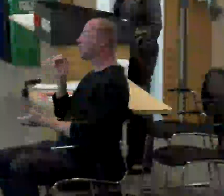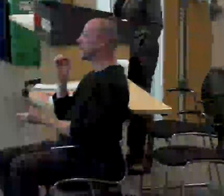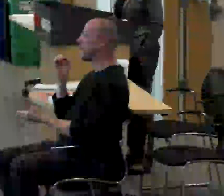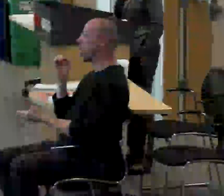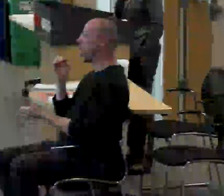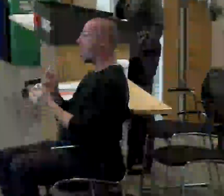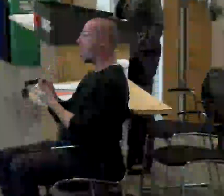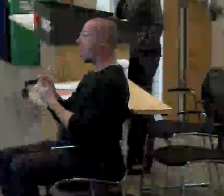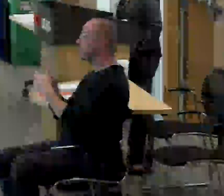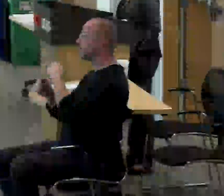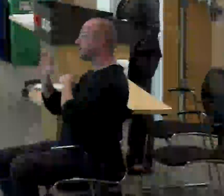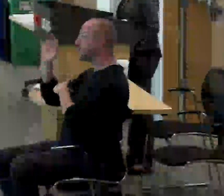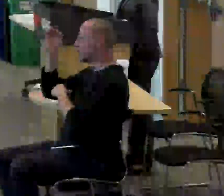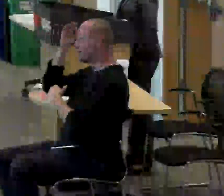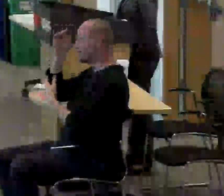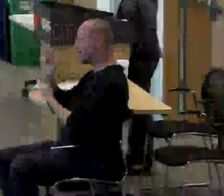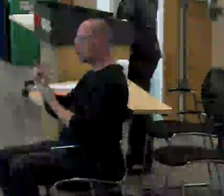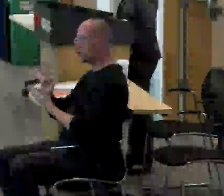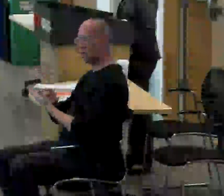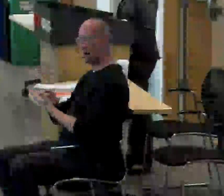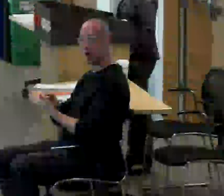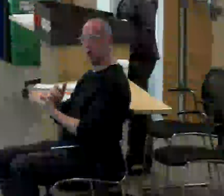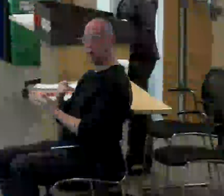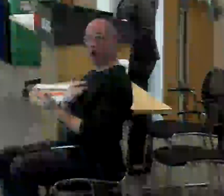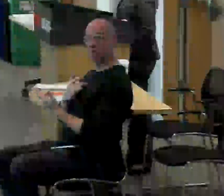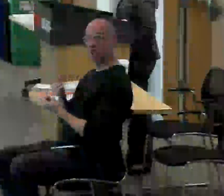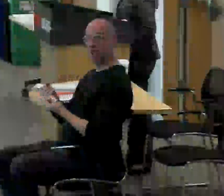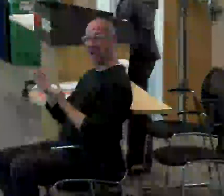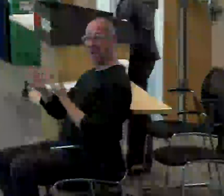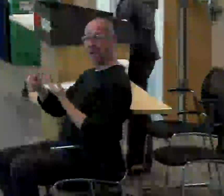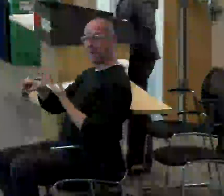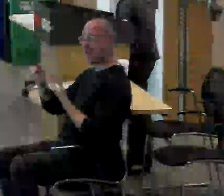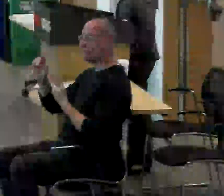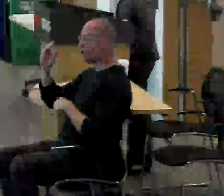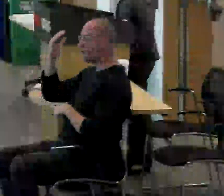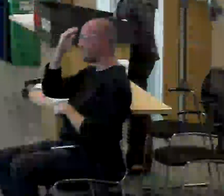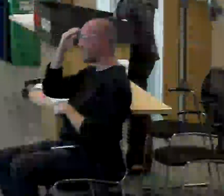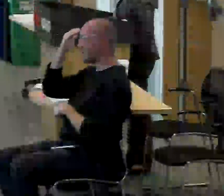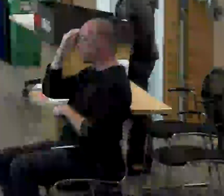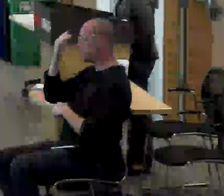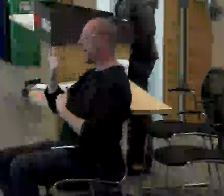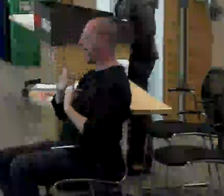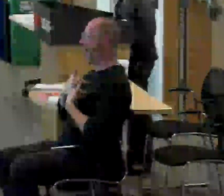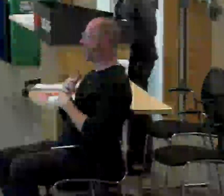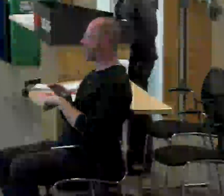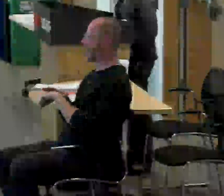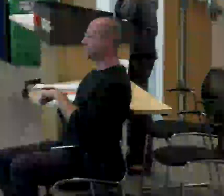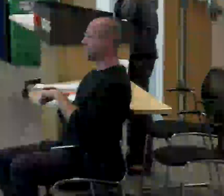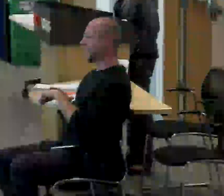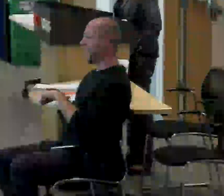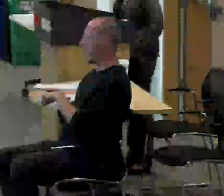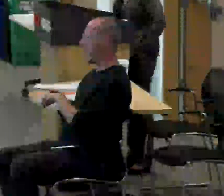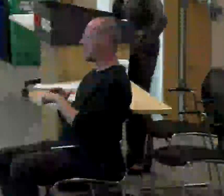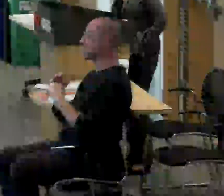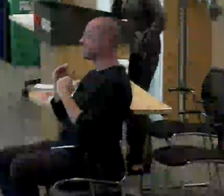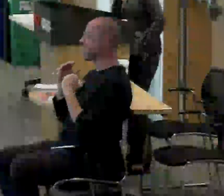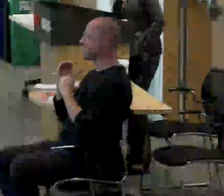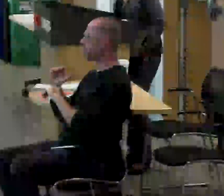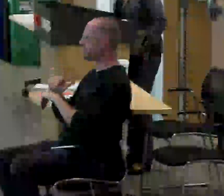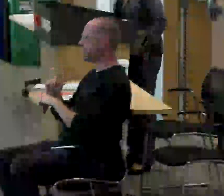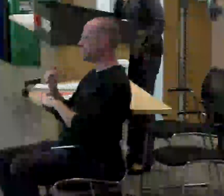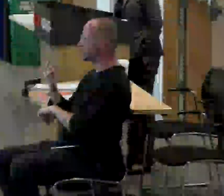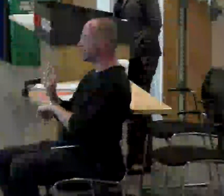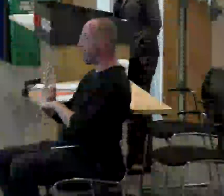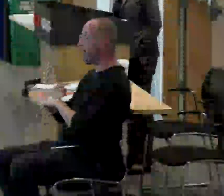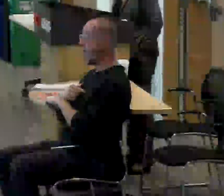sure many of you in the room are familiar, and I will stay high level because we have limited time. I've spent 3 hours on this before in front of an